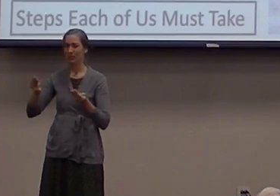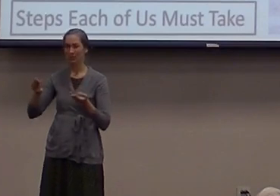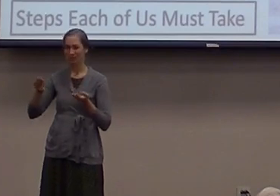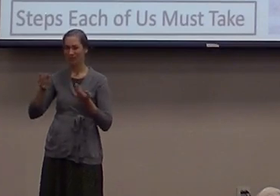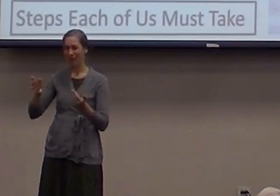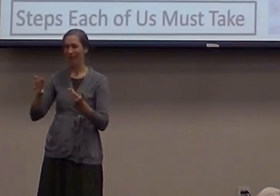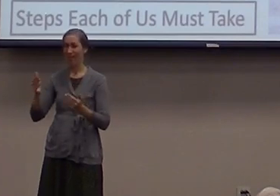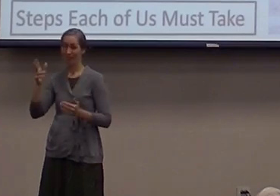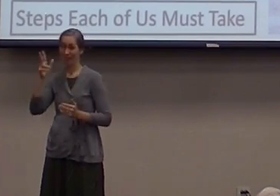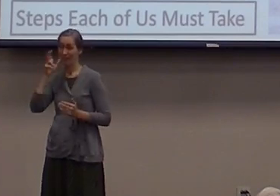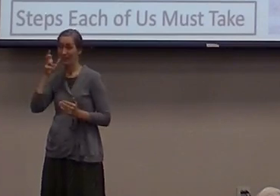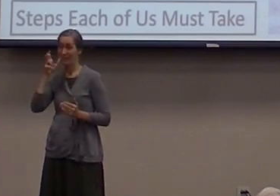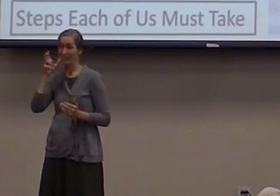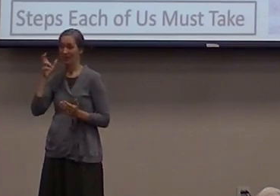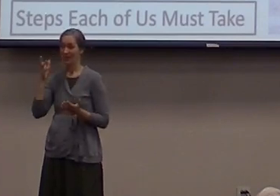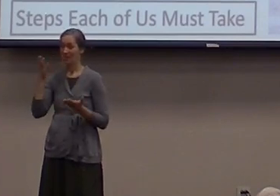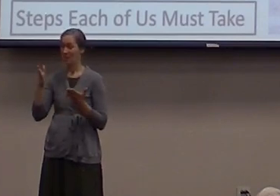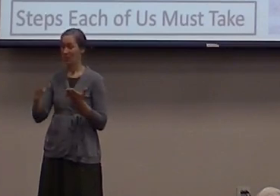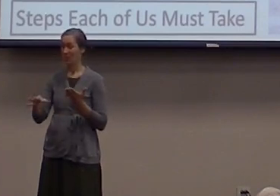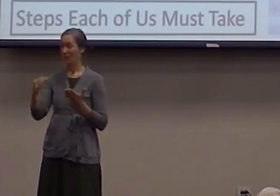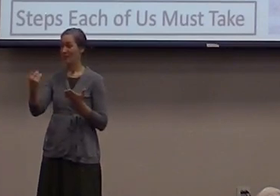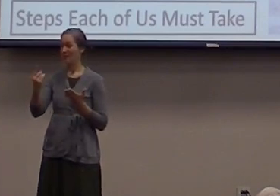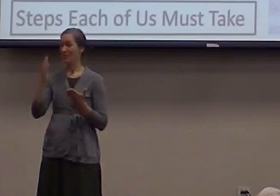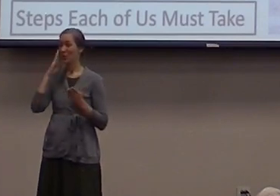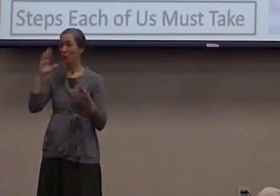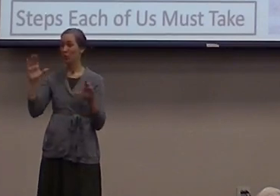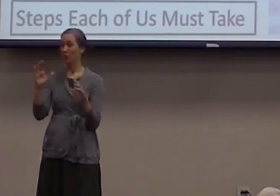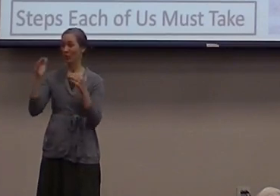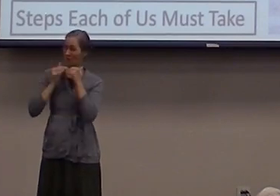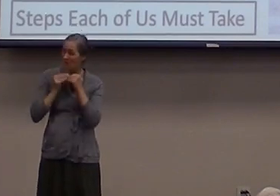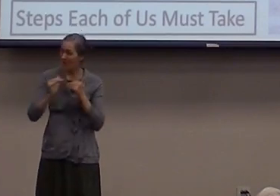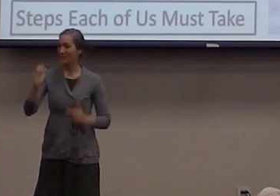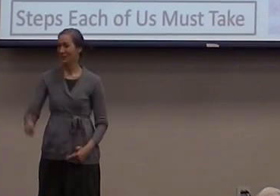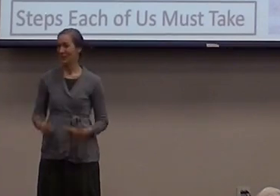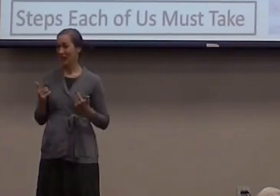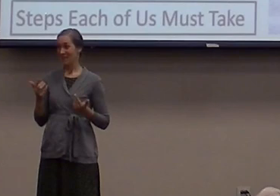you might actually find something you're going to spend the rest of your life doing.